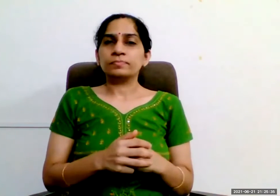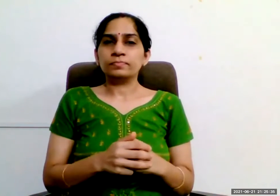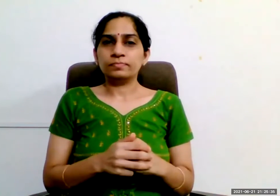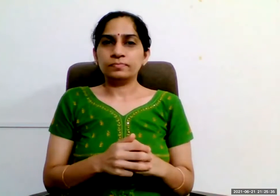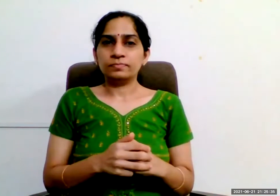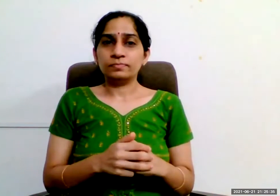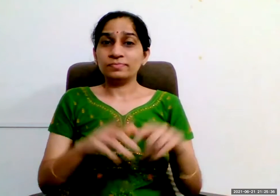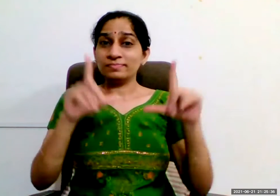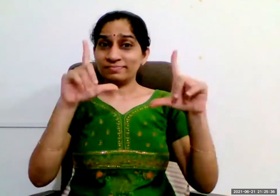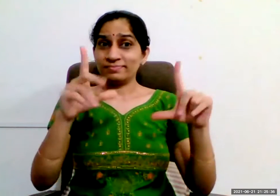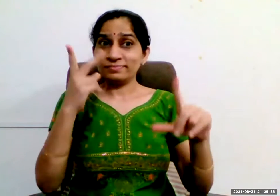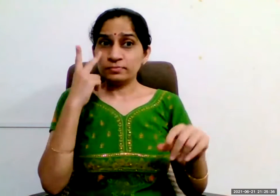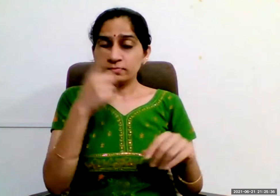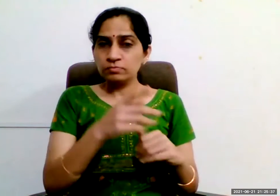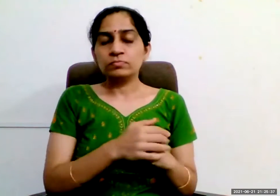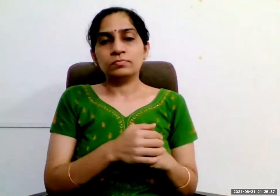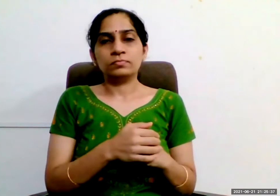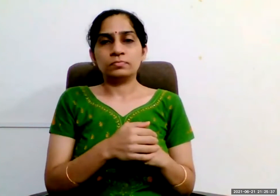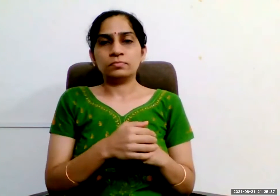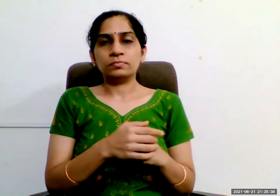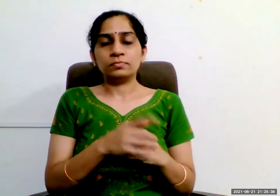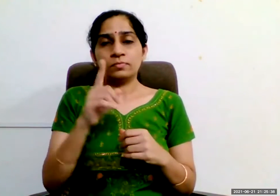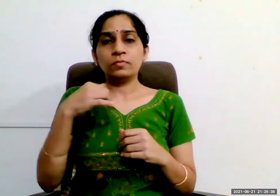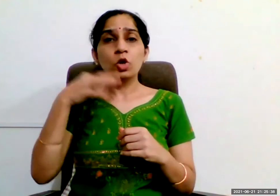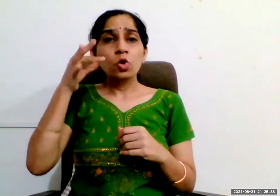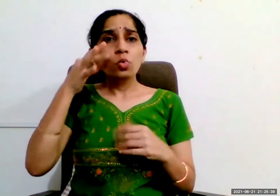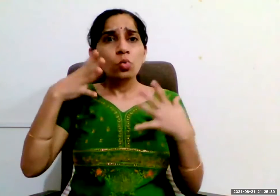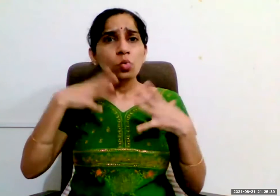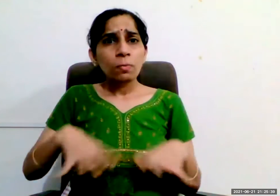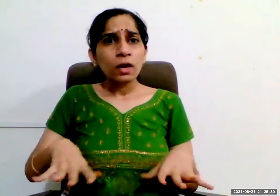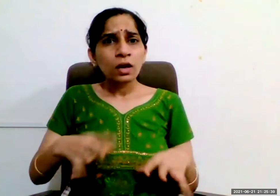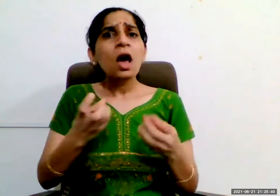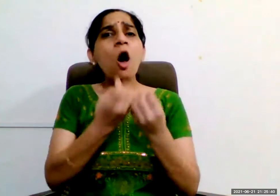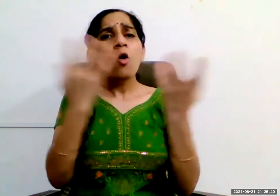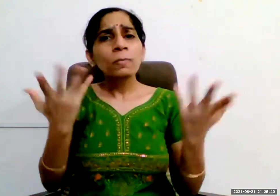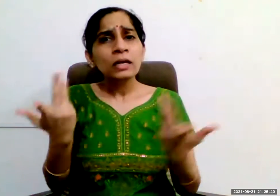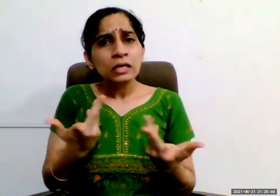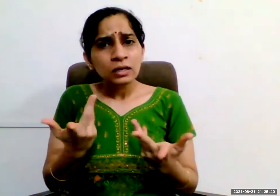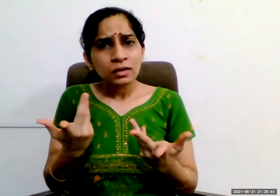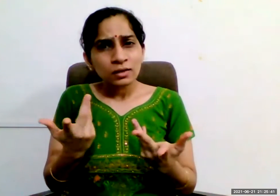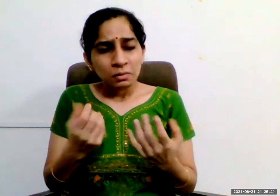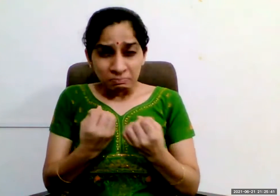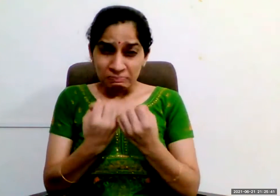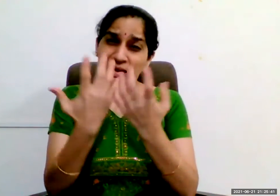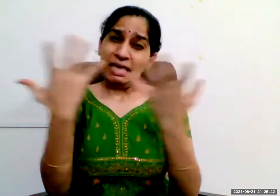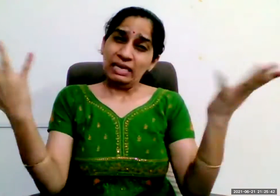So out of so many human beings that are existing, very few actually ask why we are